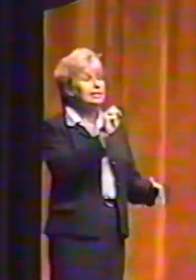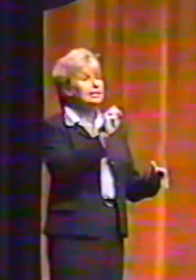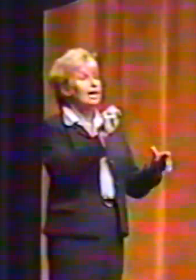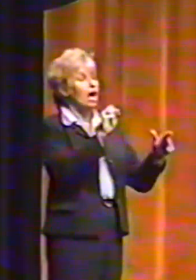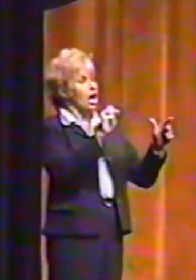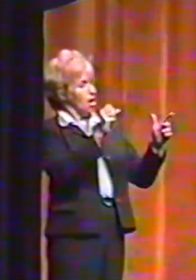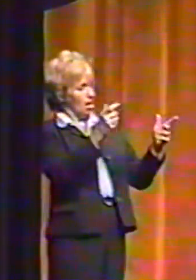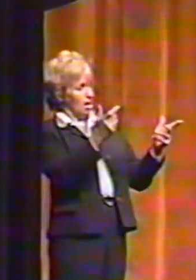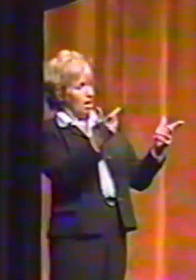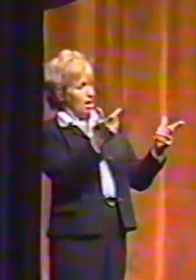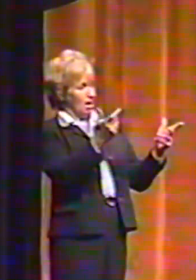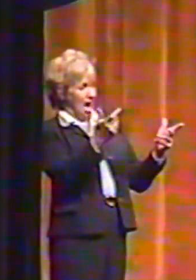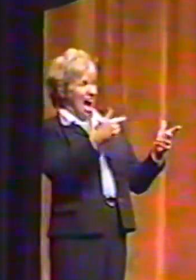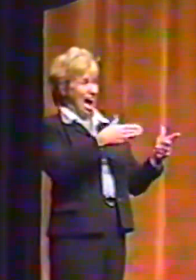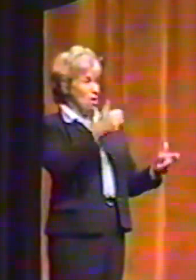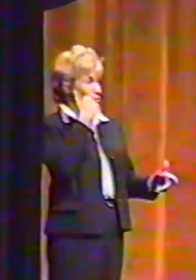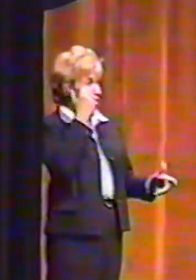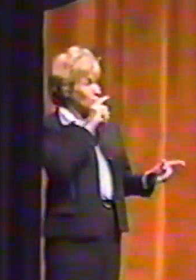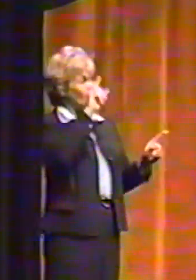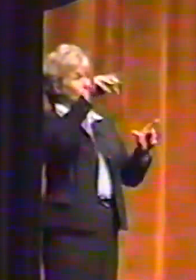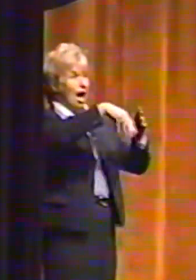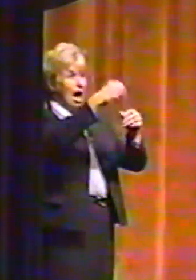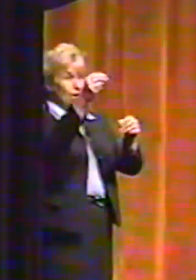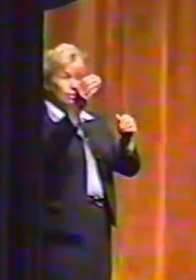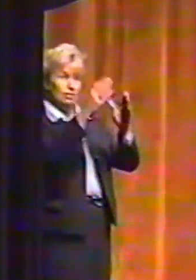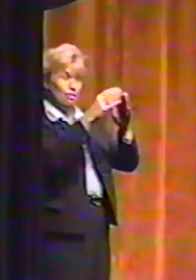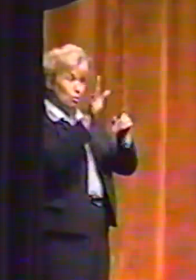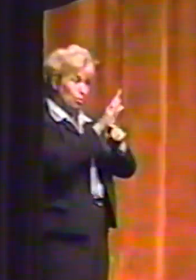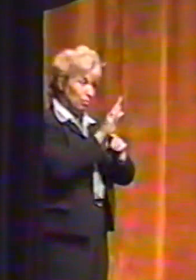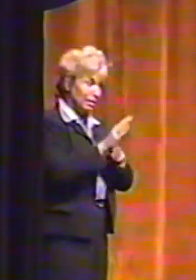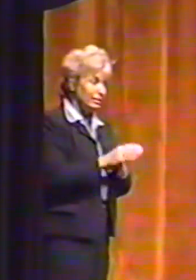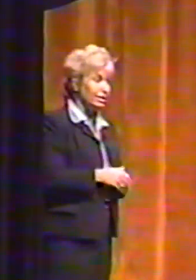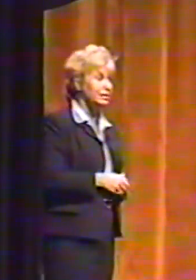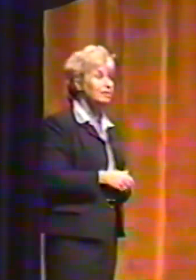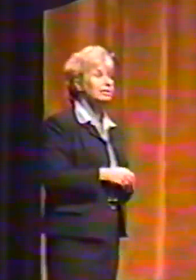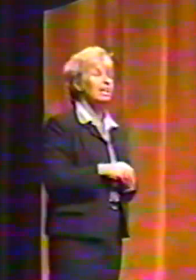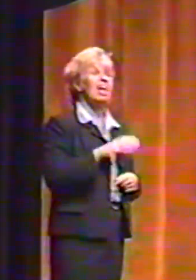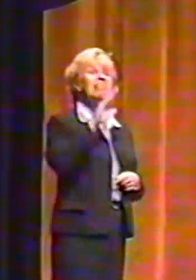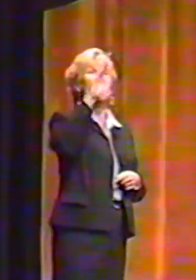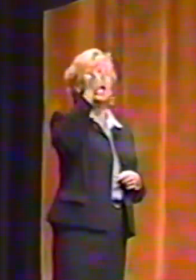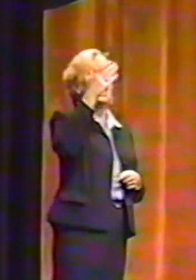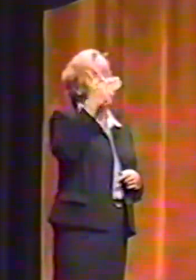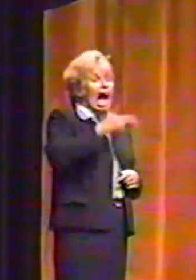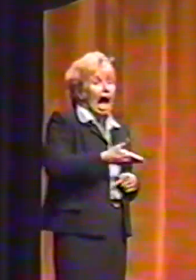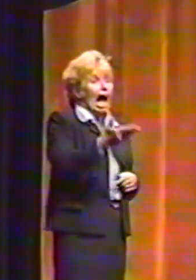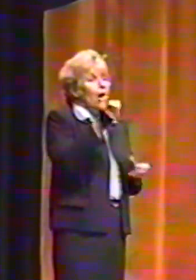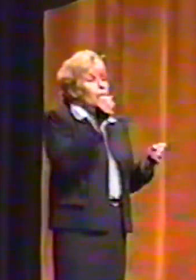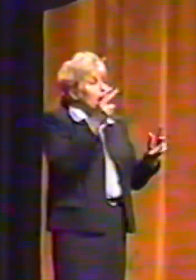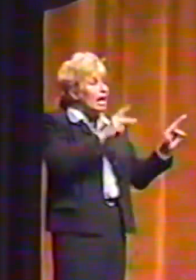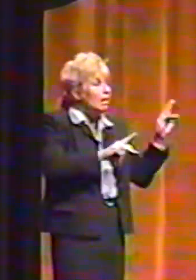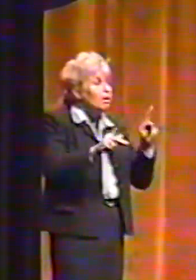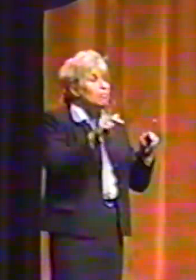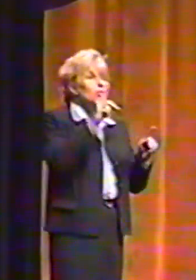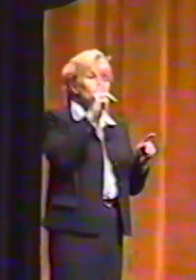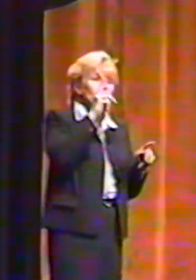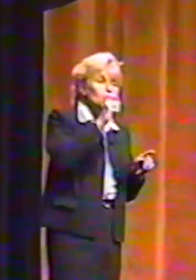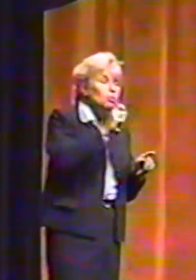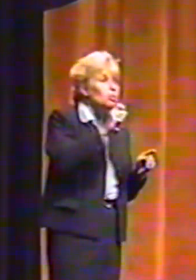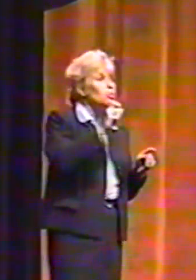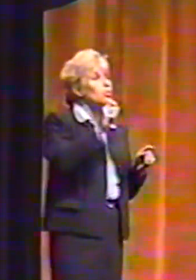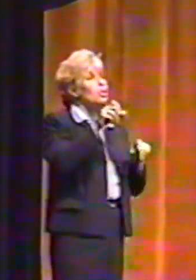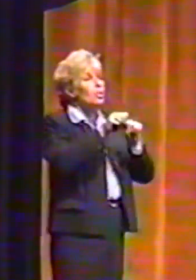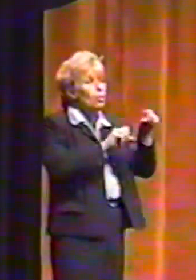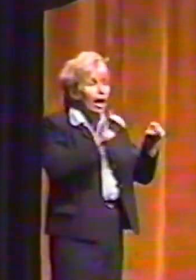Meanwhile, the INS overall has had ranks that have included smugglers, drug dealers, rapists, murderers, as well as agents who extort payments